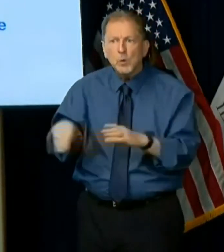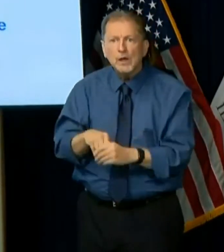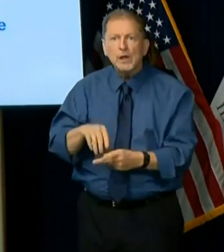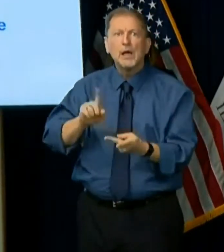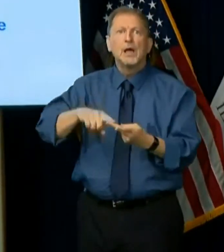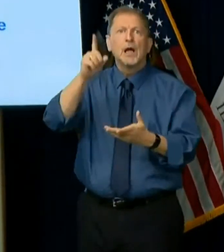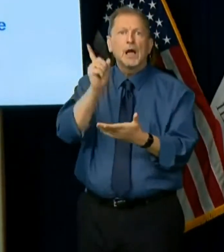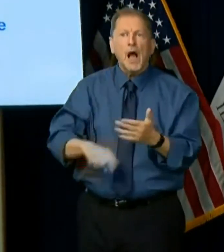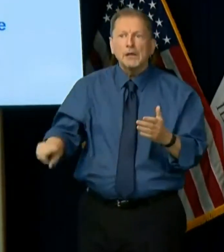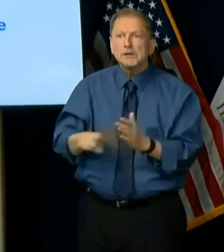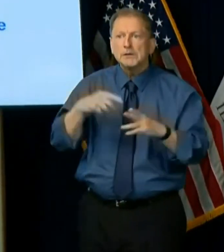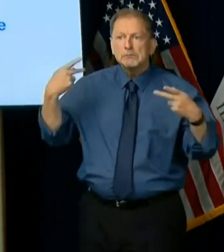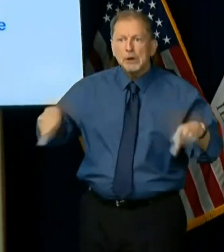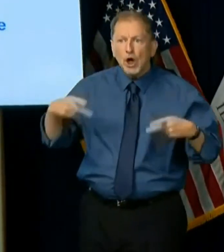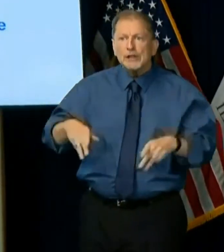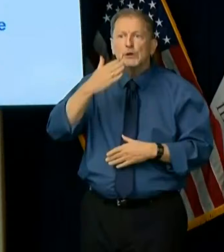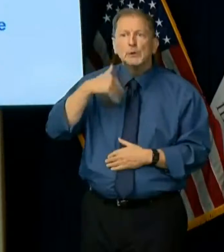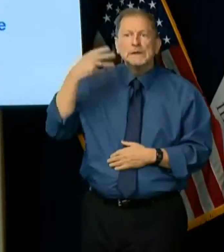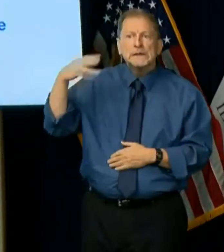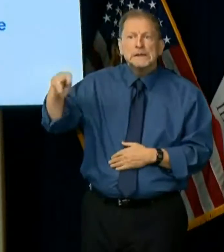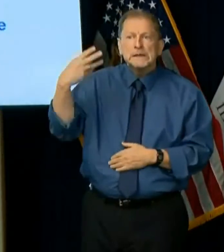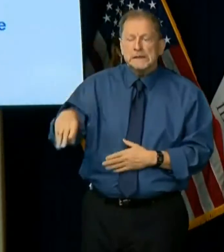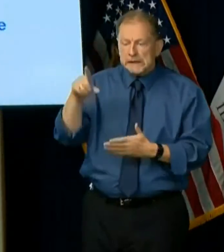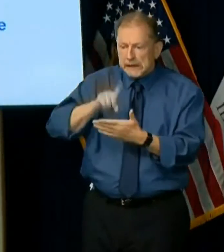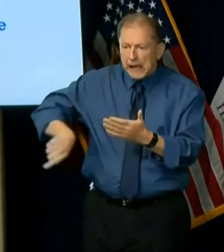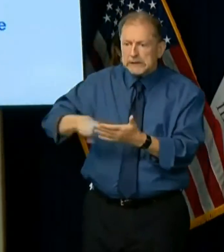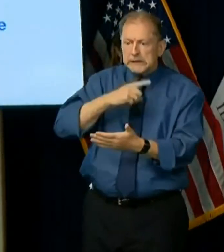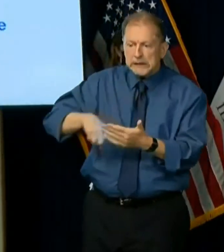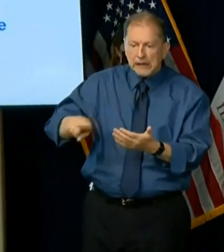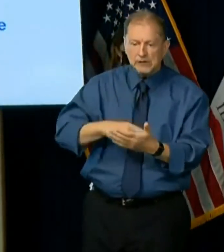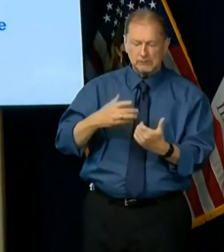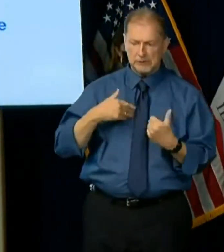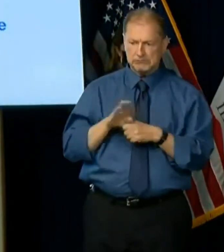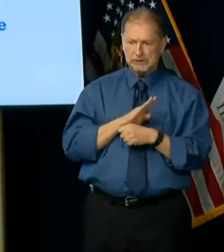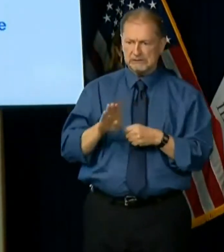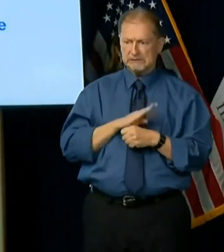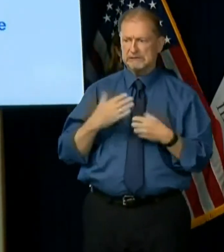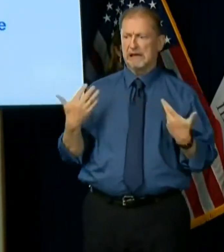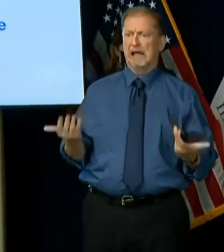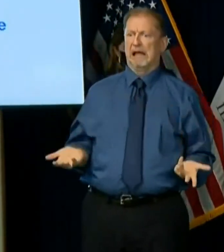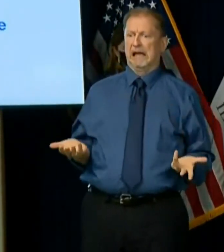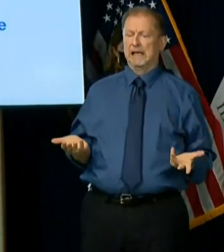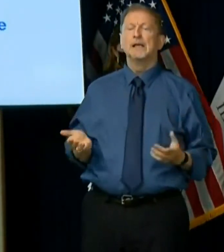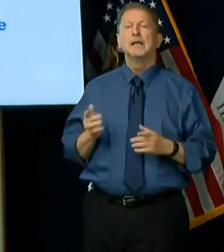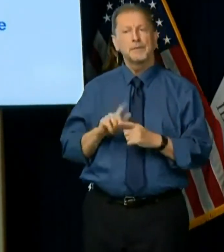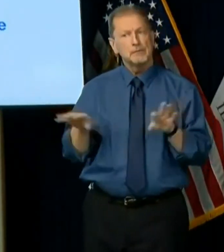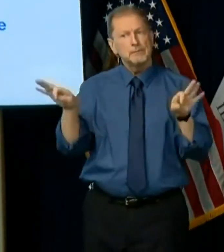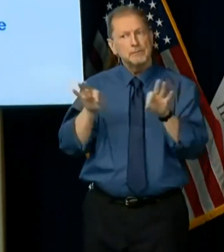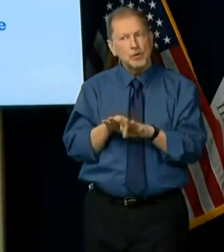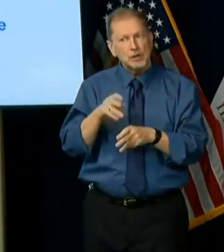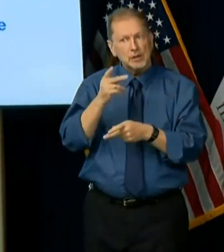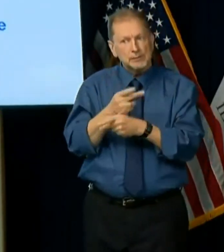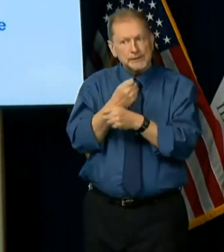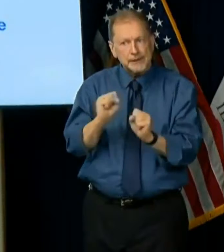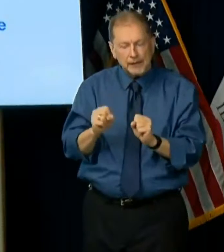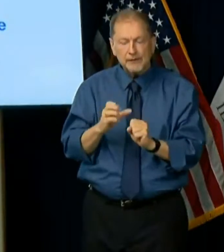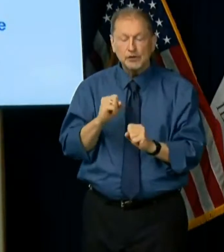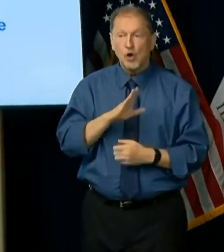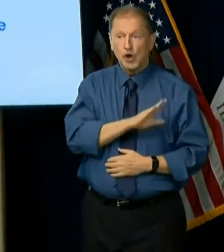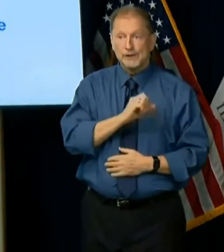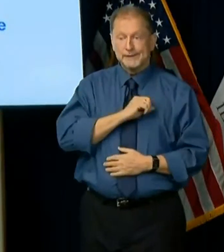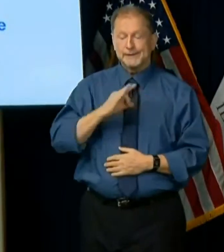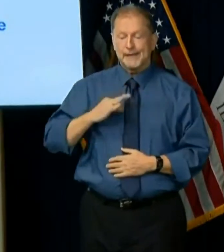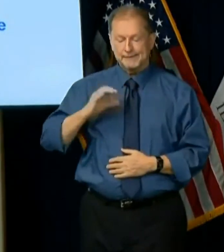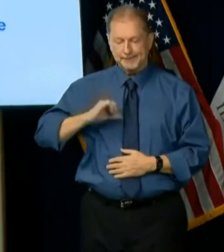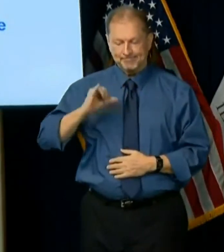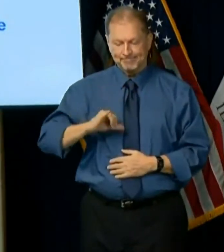Though faced with a financial nightmare, she put her own challenges aside and put the safety of community first. She and her team pivoted